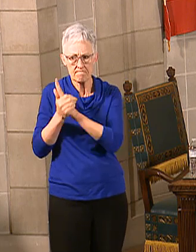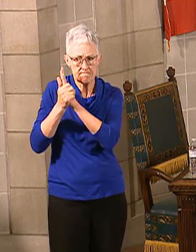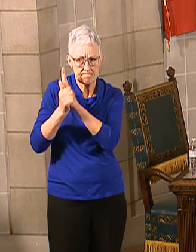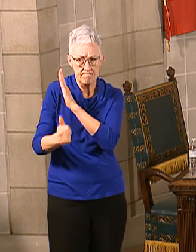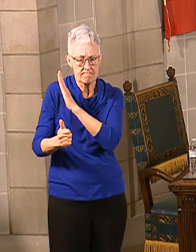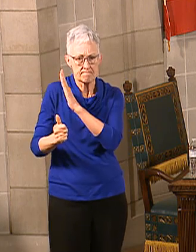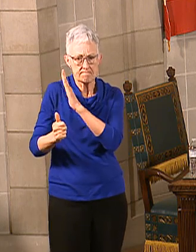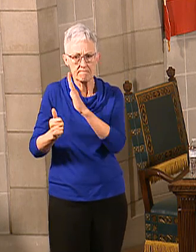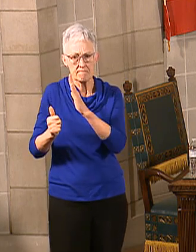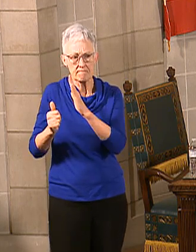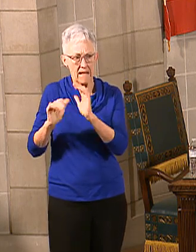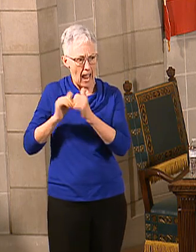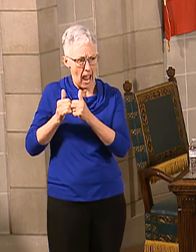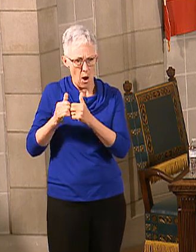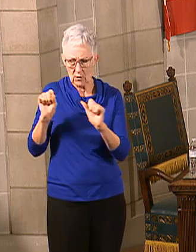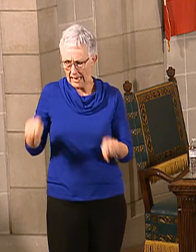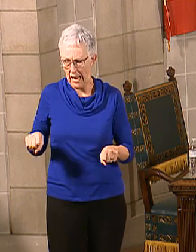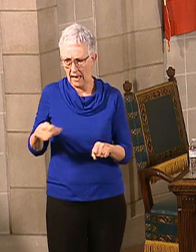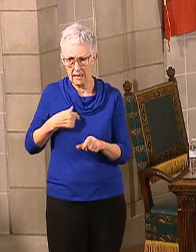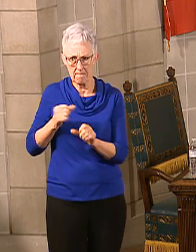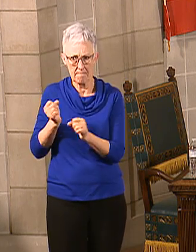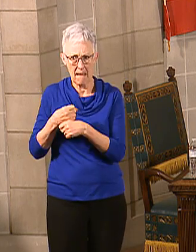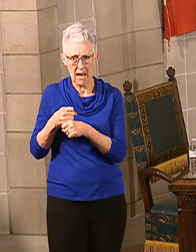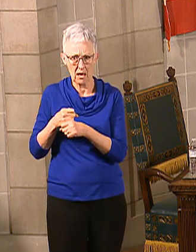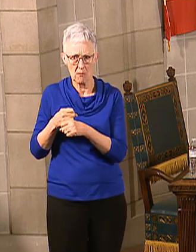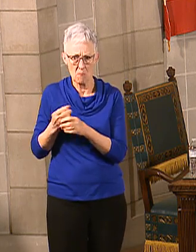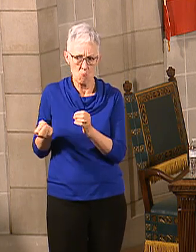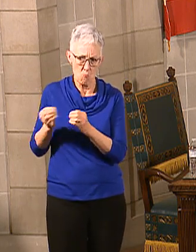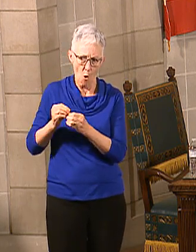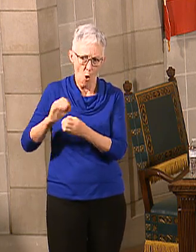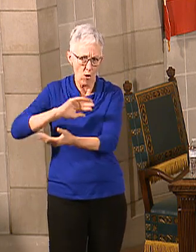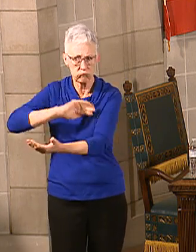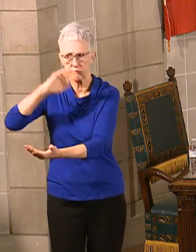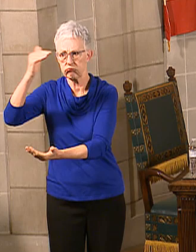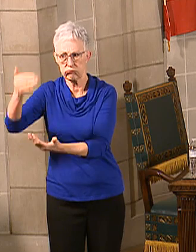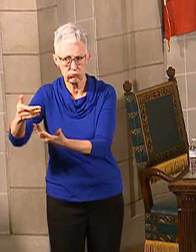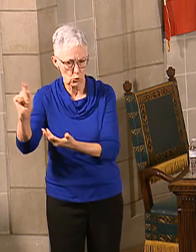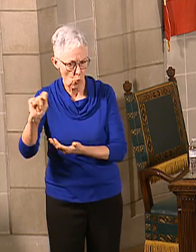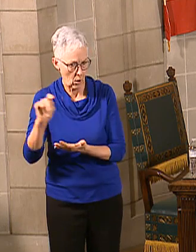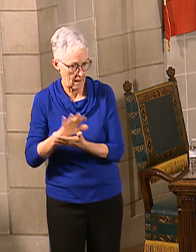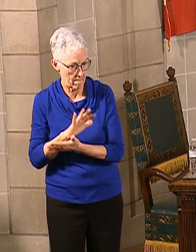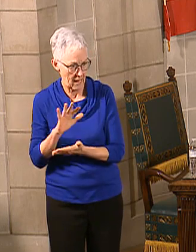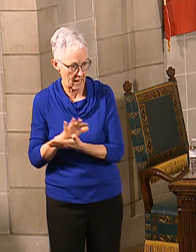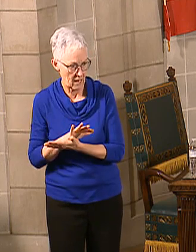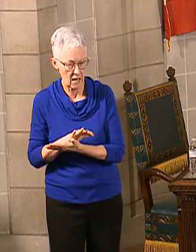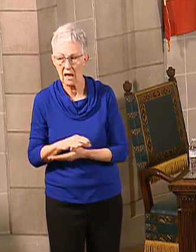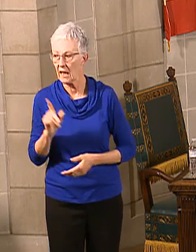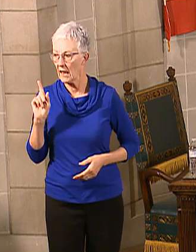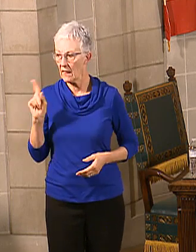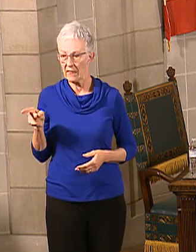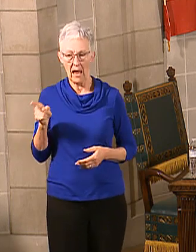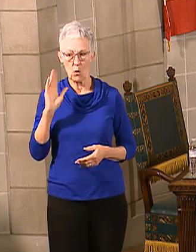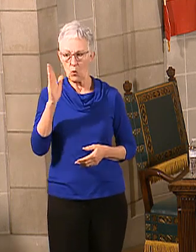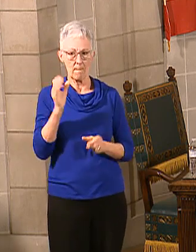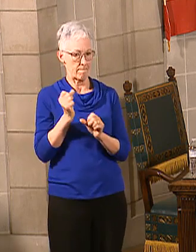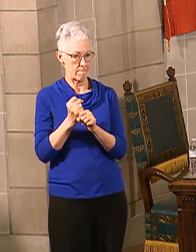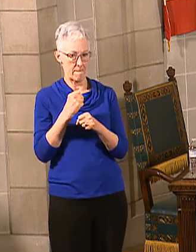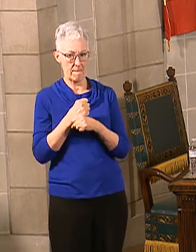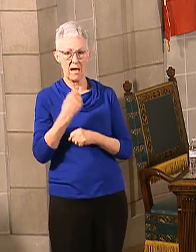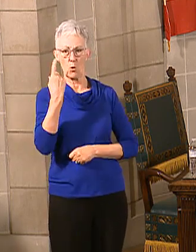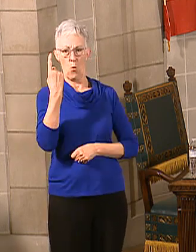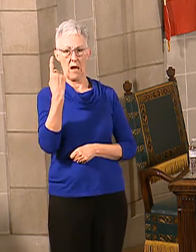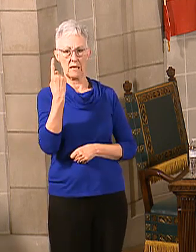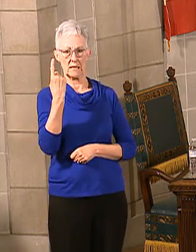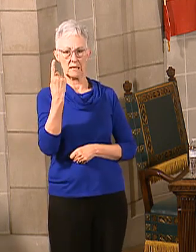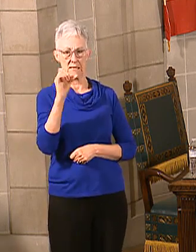size of toilet paper, not 3 different sizes. So you're going to go into the store and you're going to see mega rolls. I'm not talking about the big